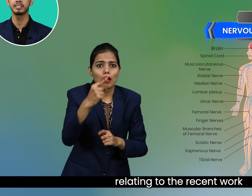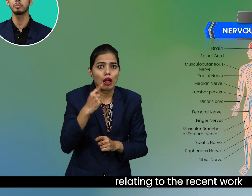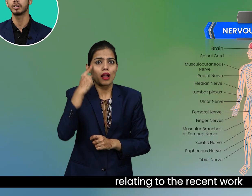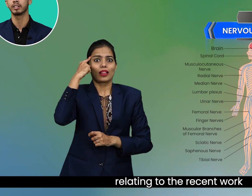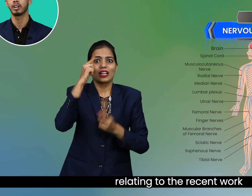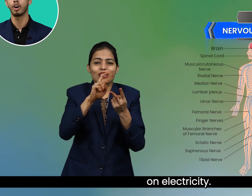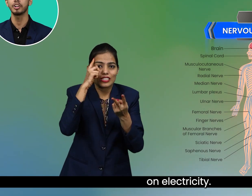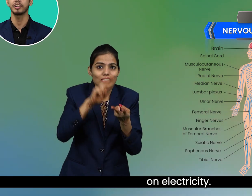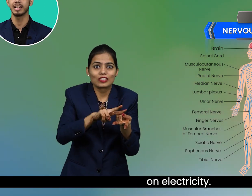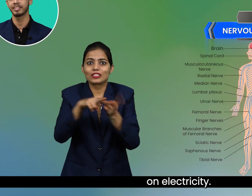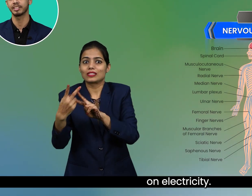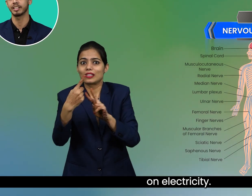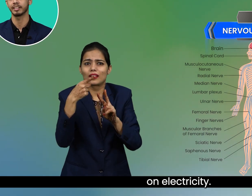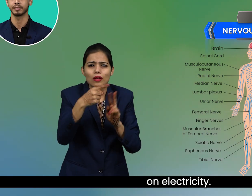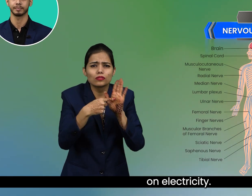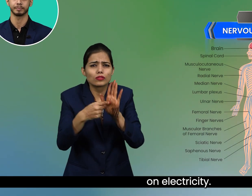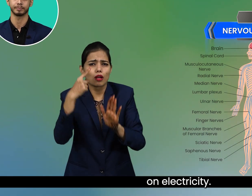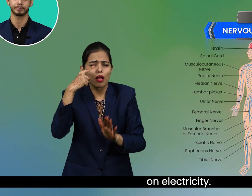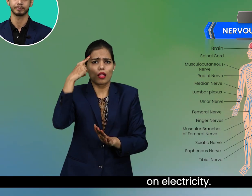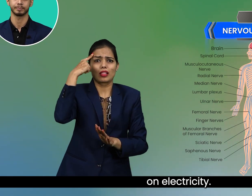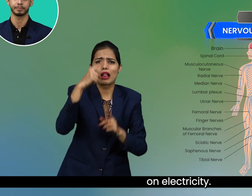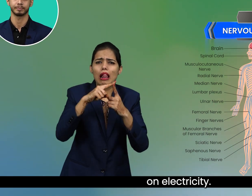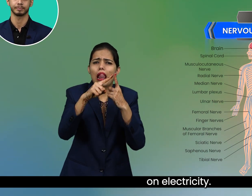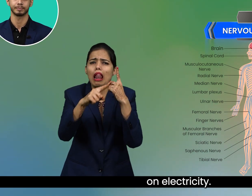the recent work on electricity.